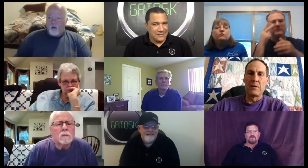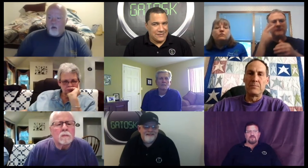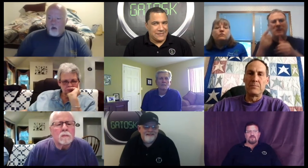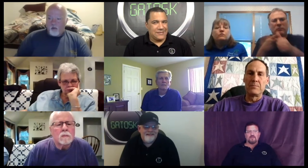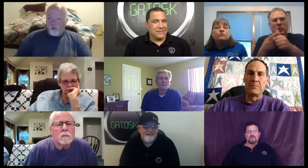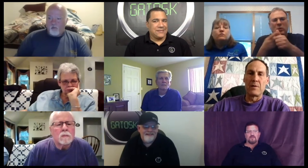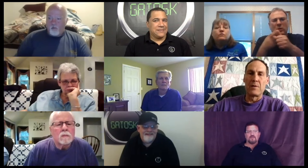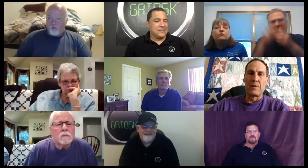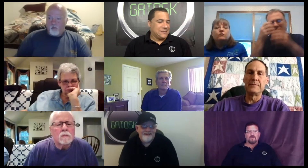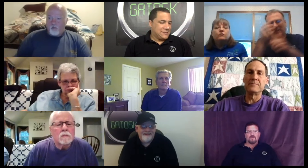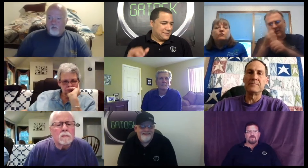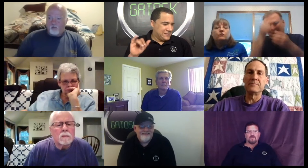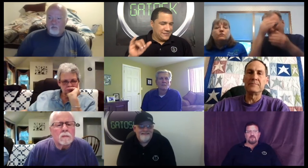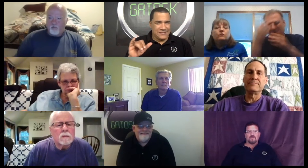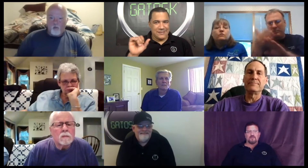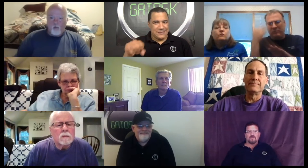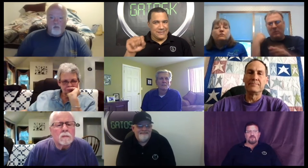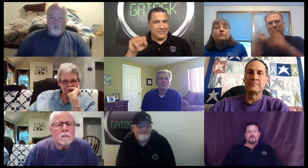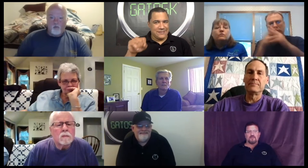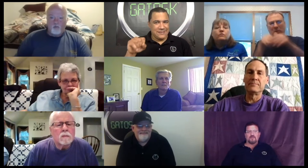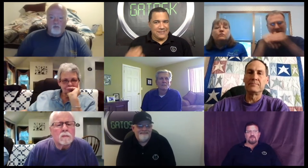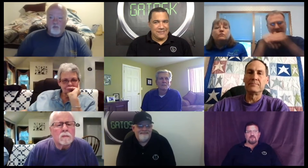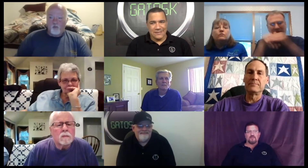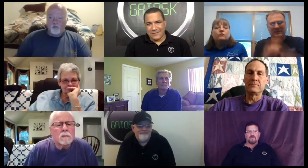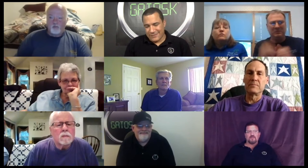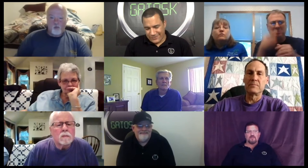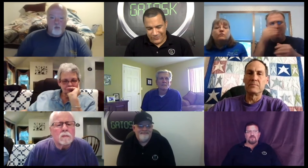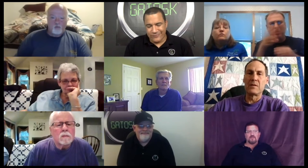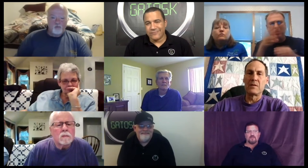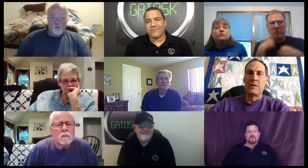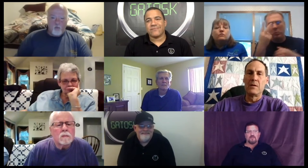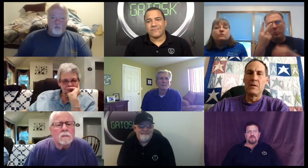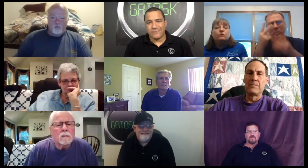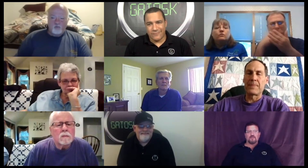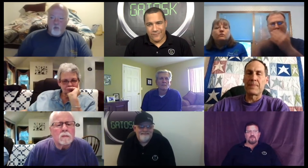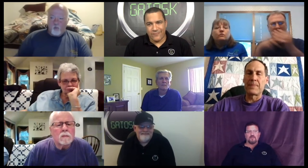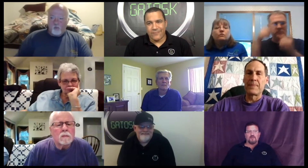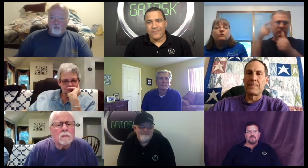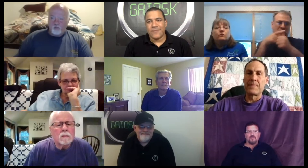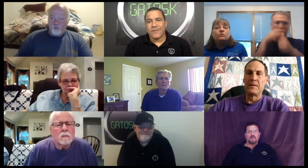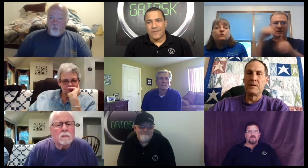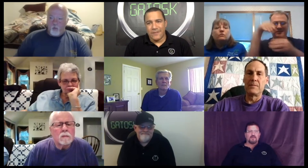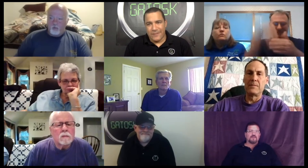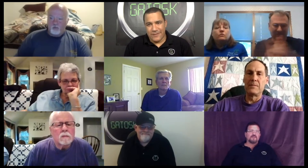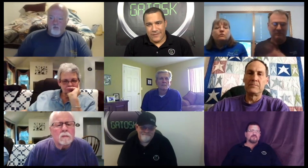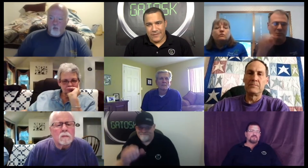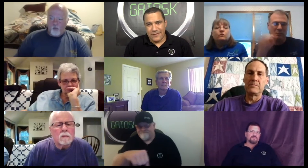I want to be able to see that first thing. We need to get that information before we access the office. We used to have it